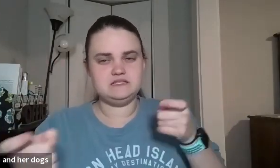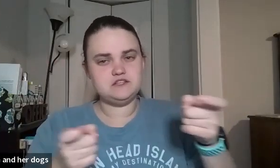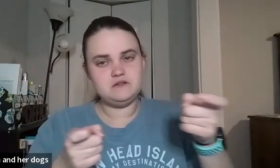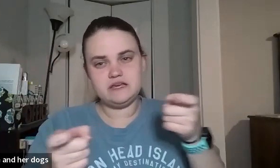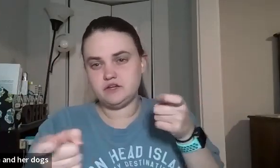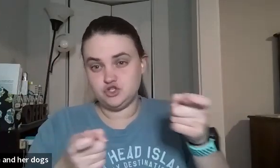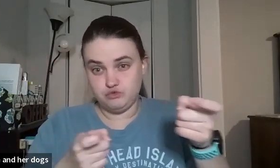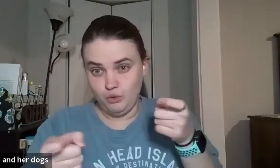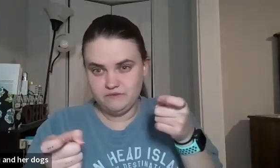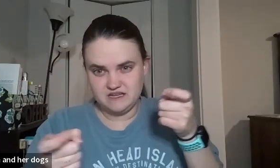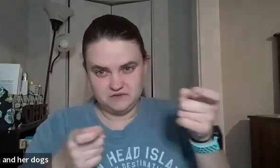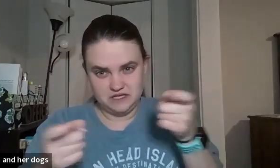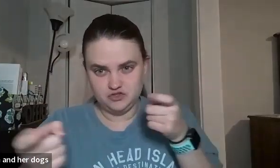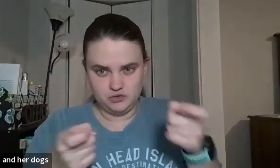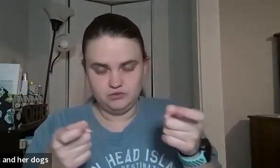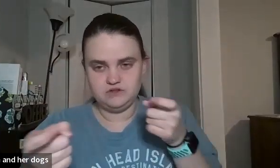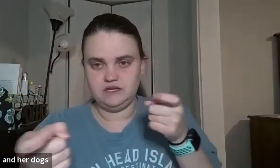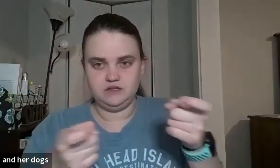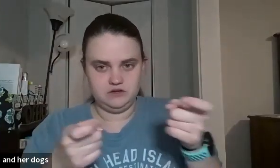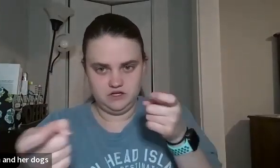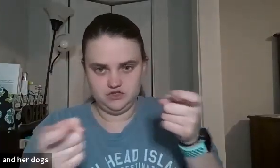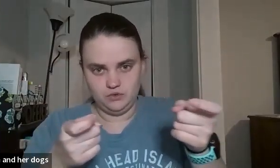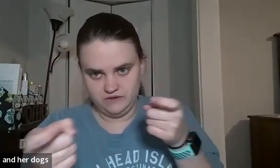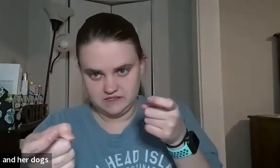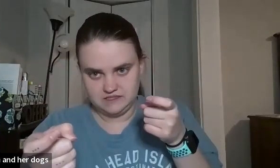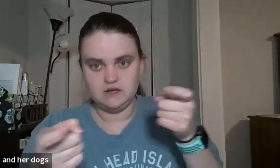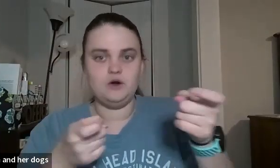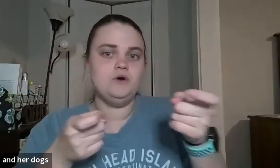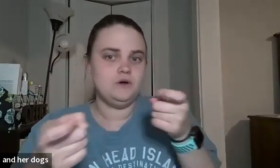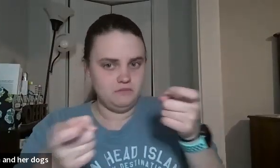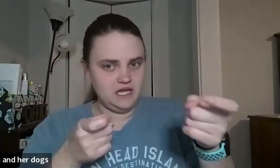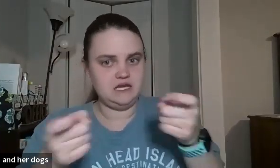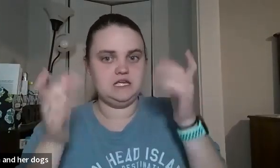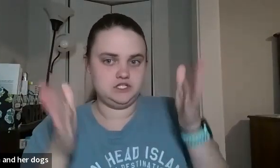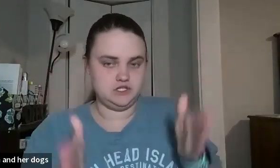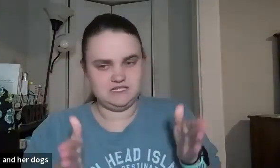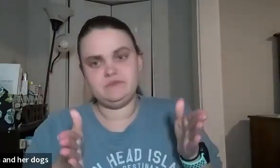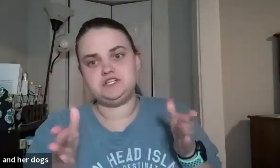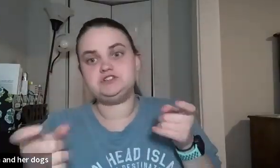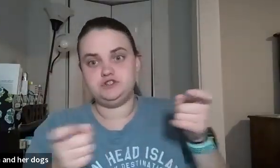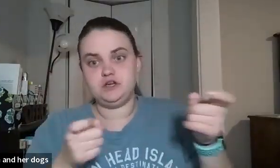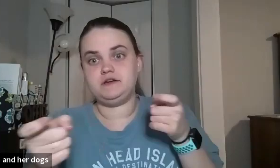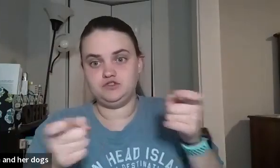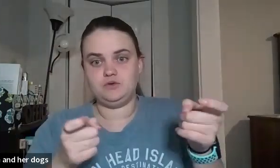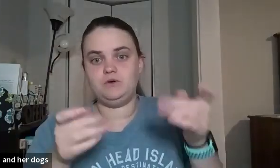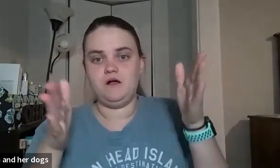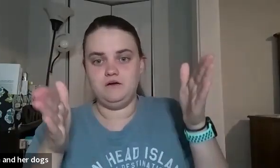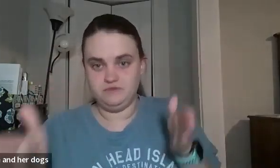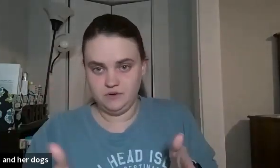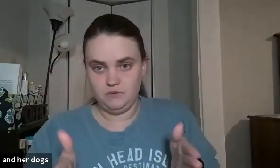also like control, the sign for like control. So like you're gonna control this. So manager, because managers usually are in control of